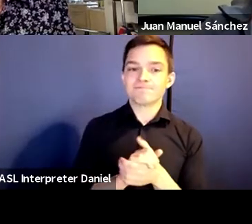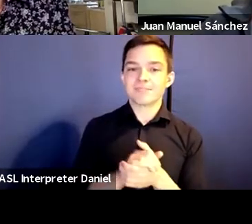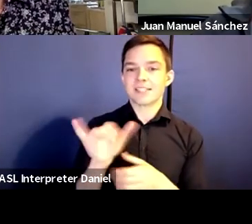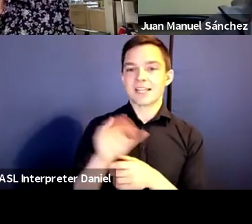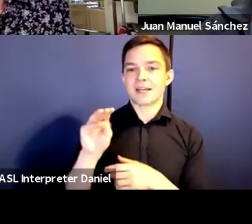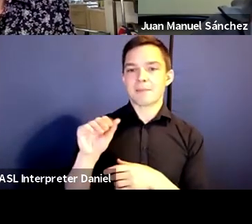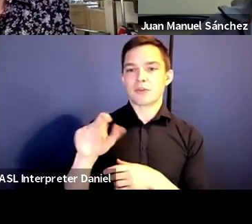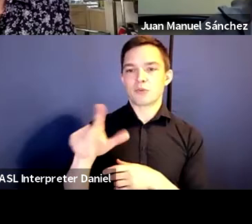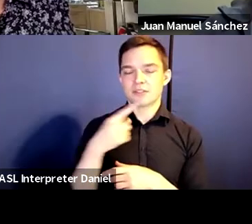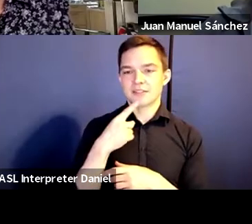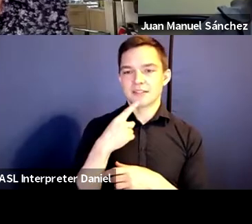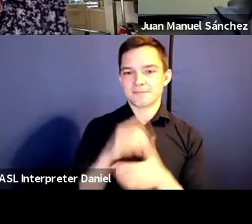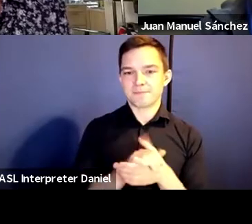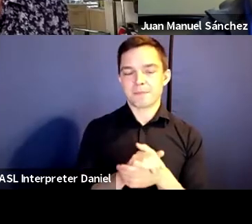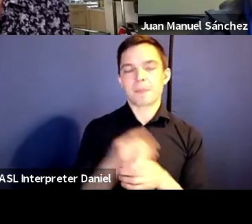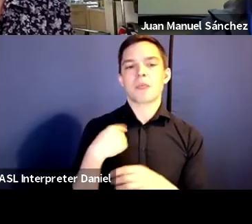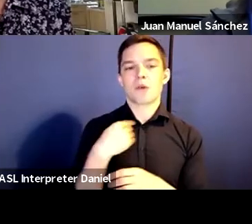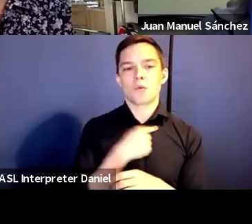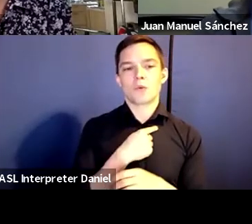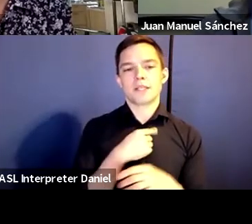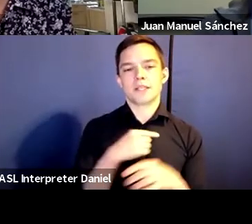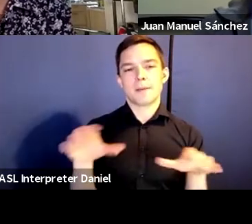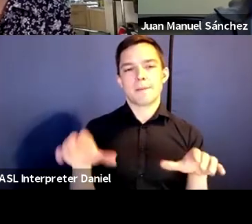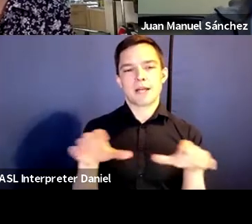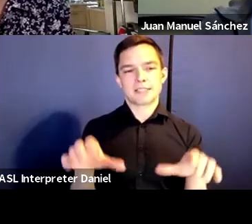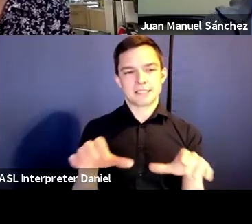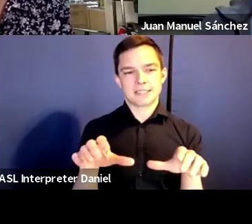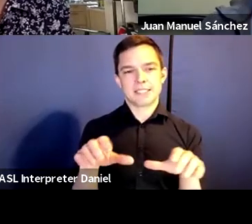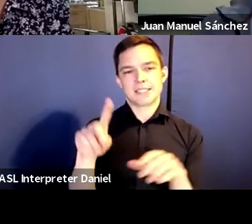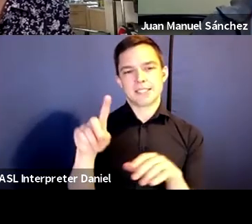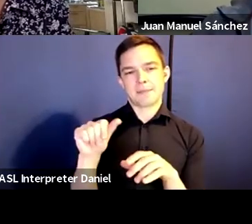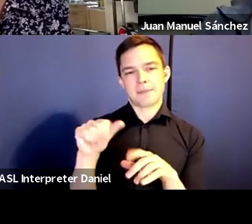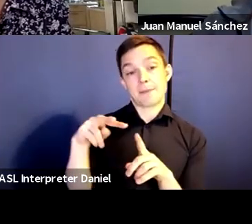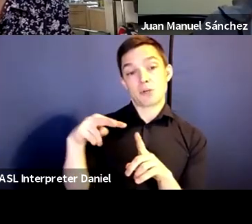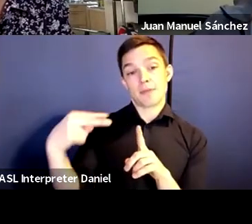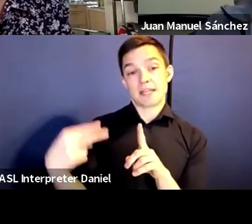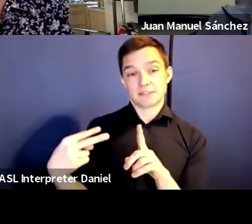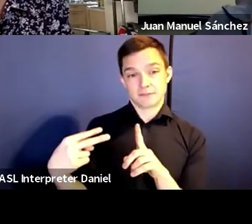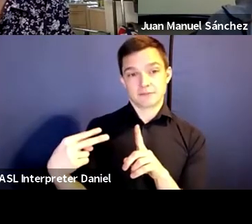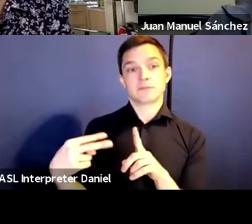that we practice the disability perspective and